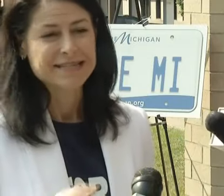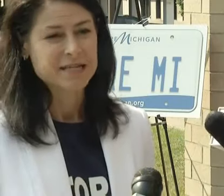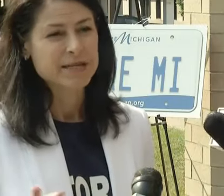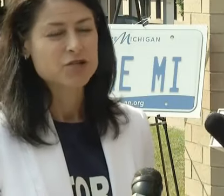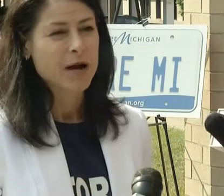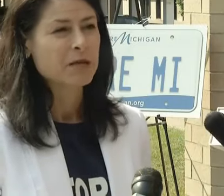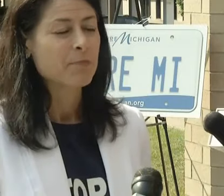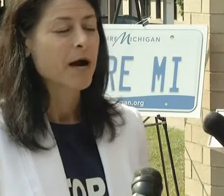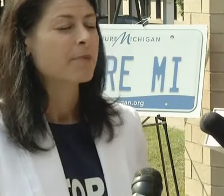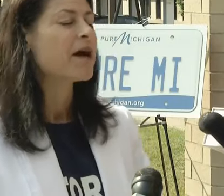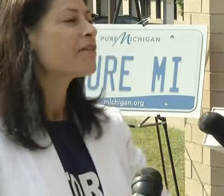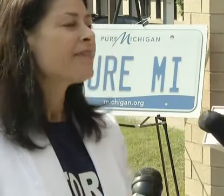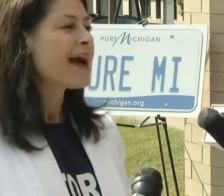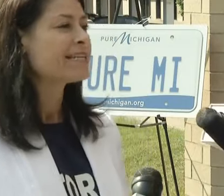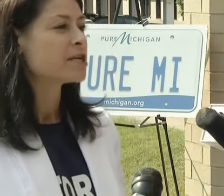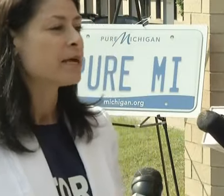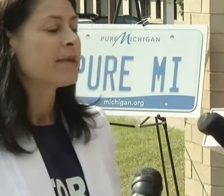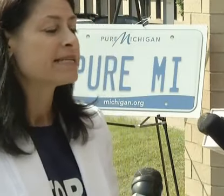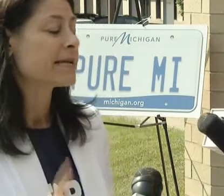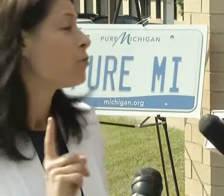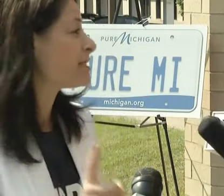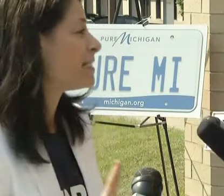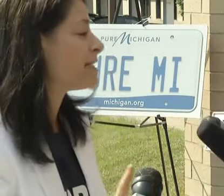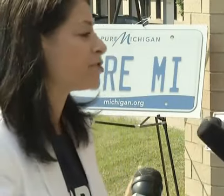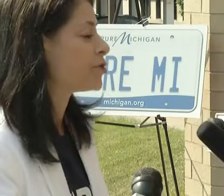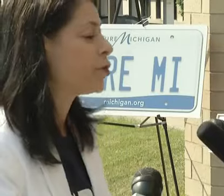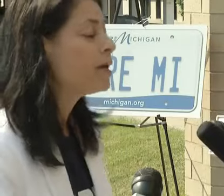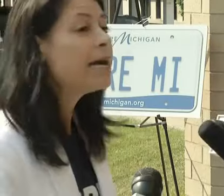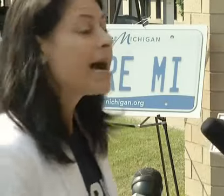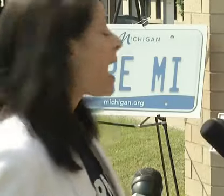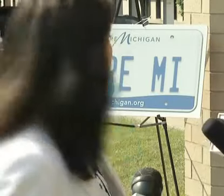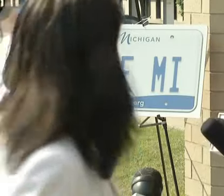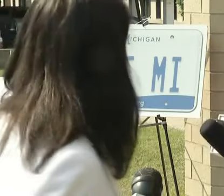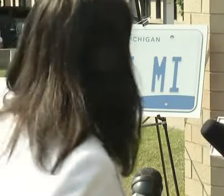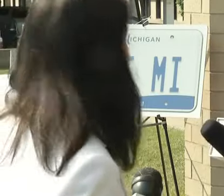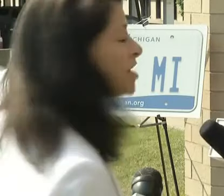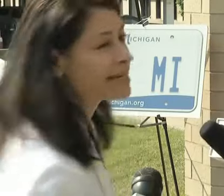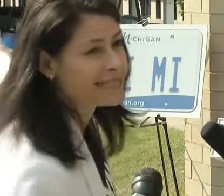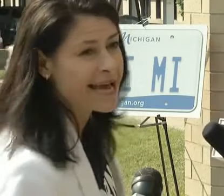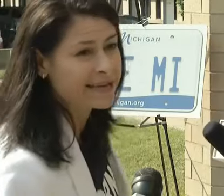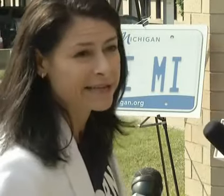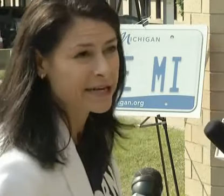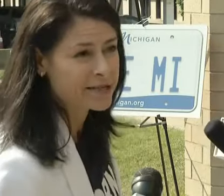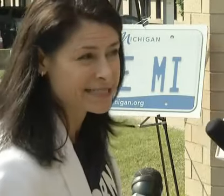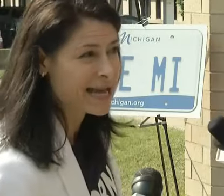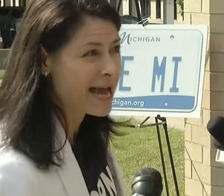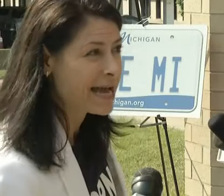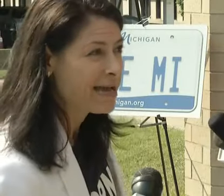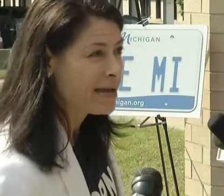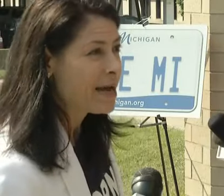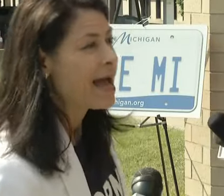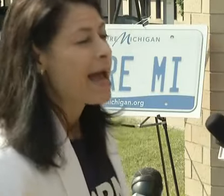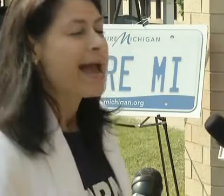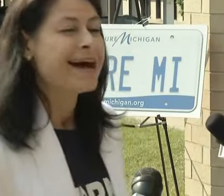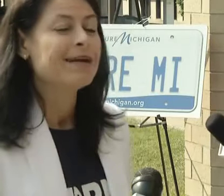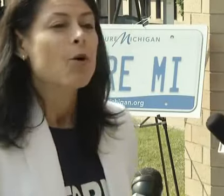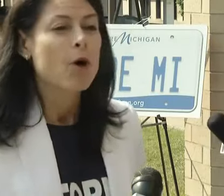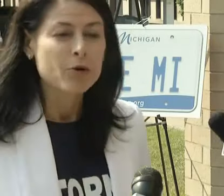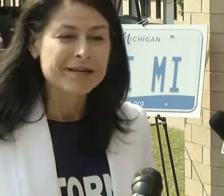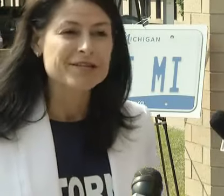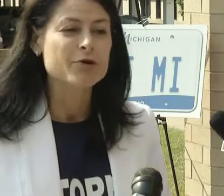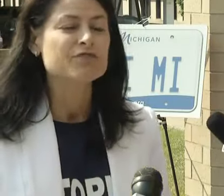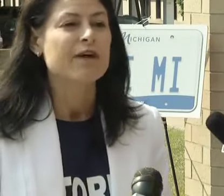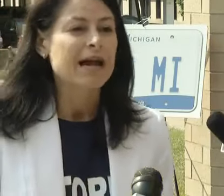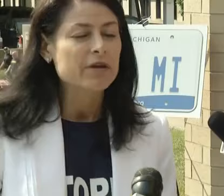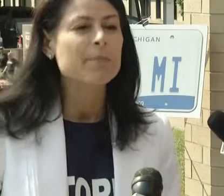So that's going to be the troubling part. But other than that, it's going to be amazing. I will say this too. I'm getting in that dunk tank later today. And